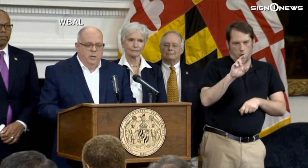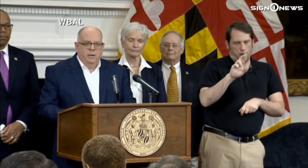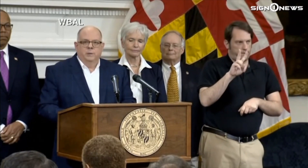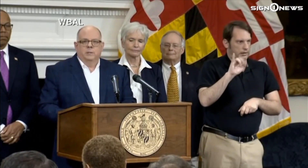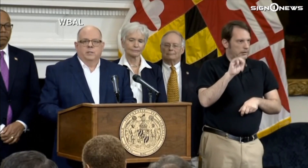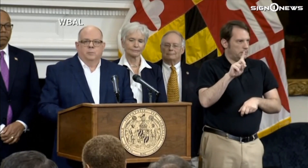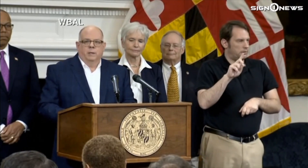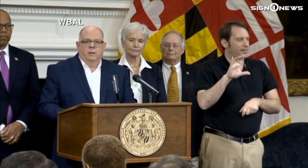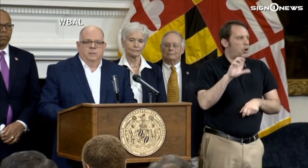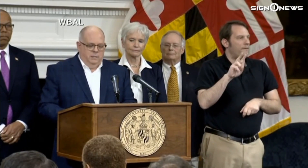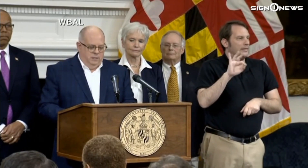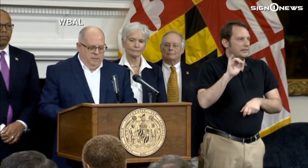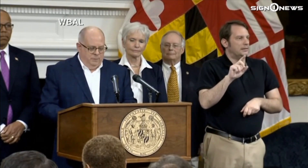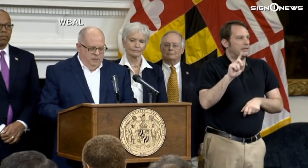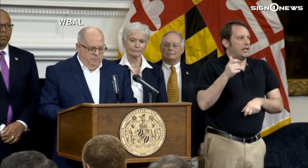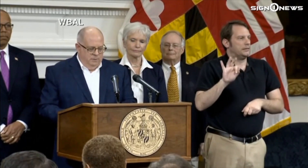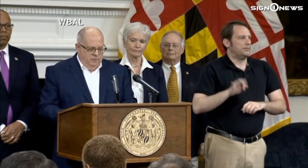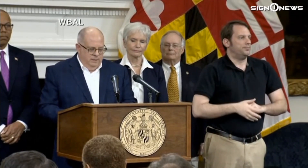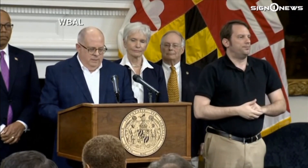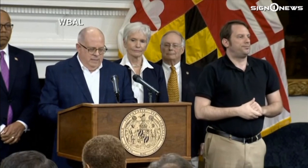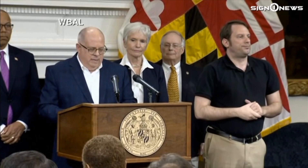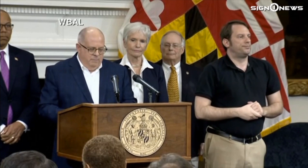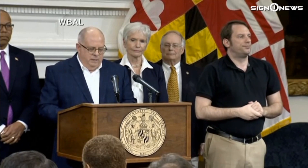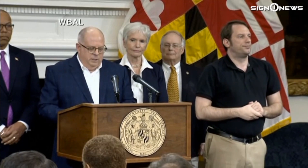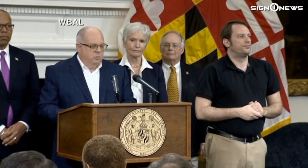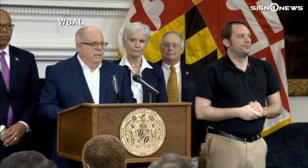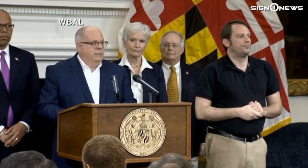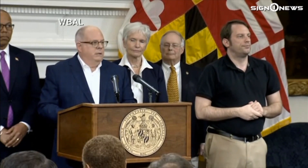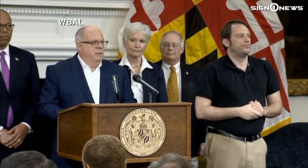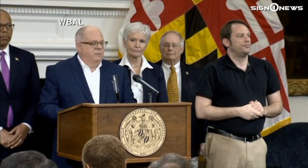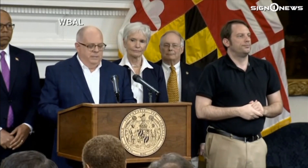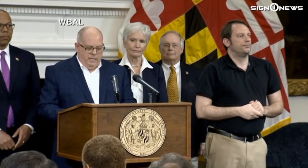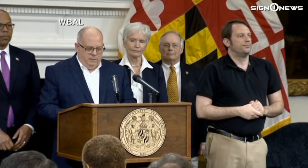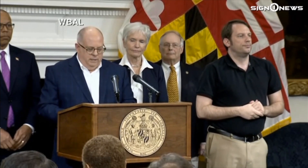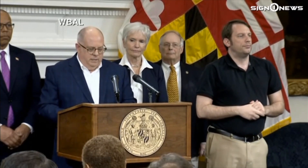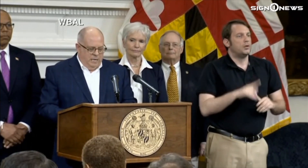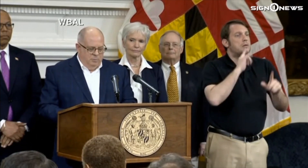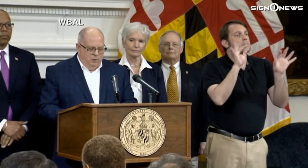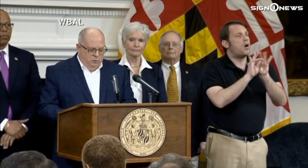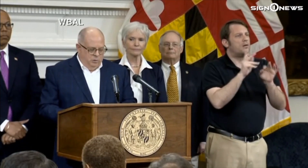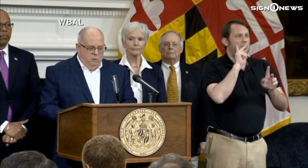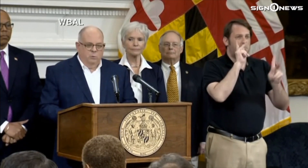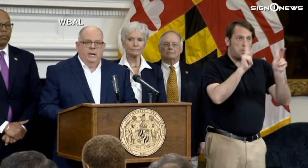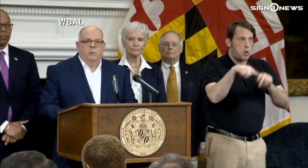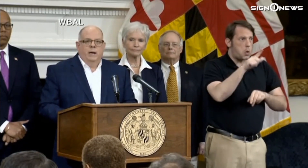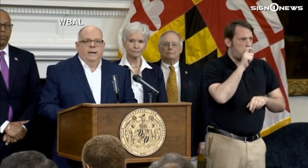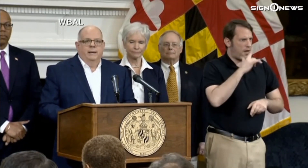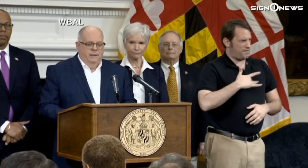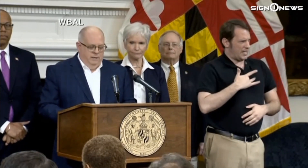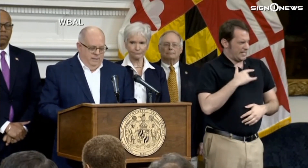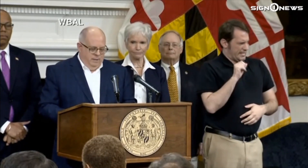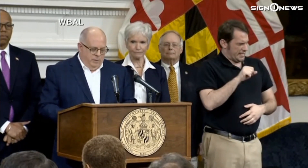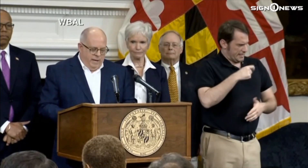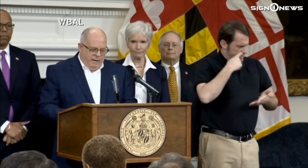who is experiencing symptoms and meets the criteria for testing is able to do so right away without having